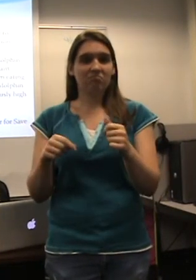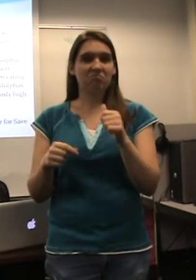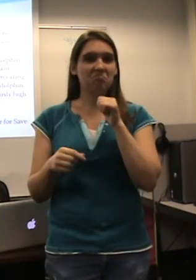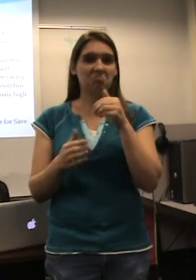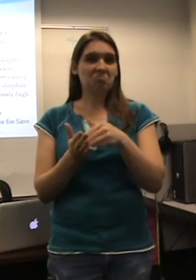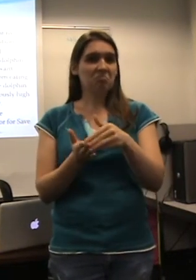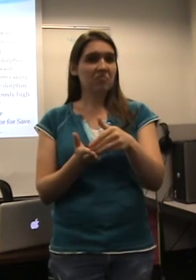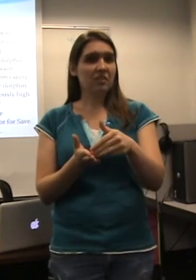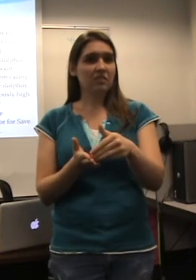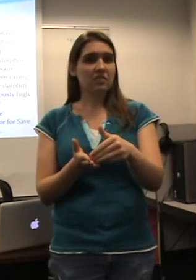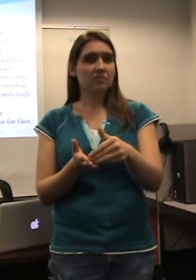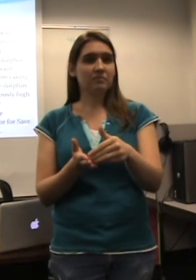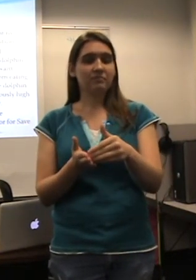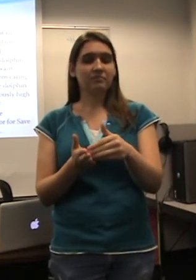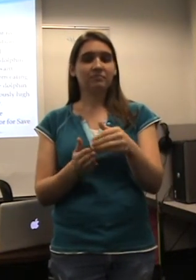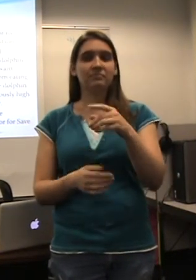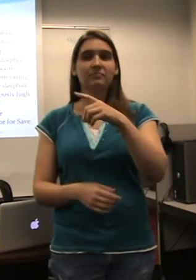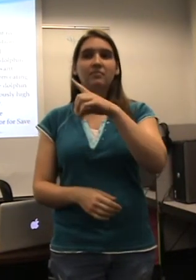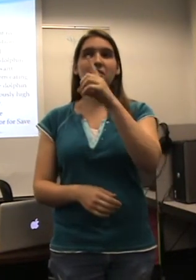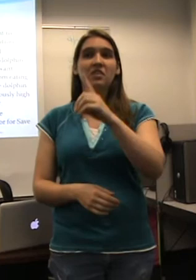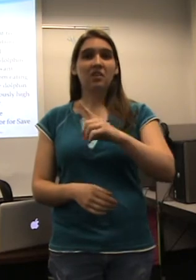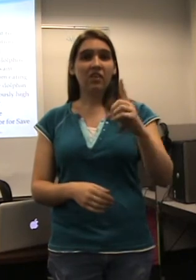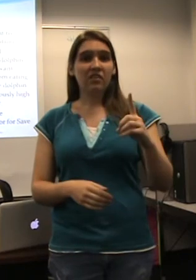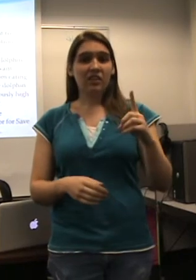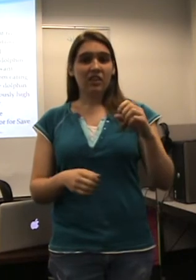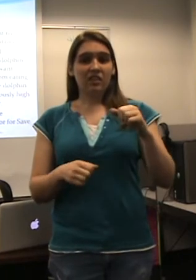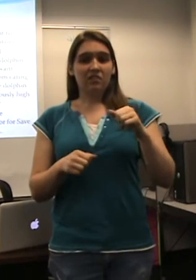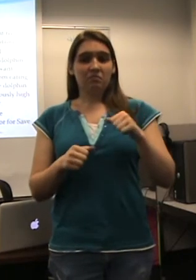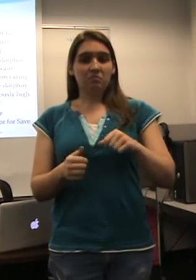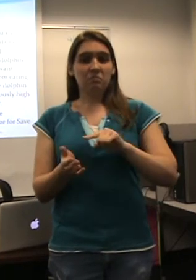A dolphin can be sold up to 150,000,